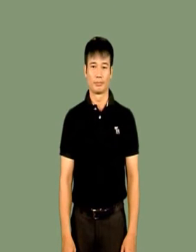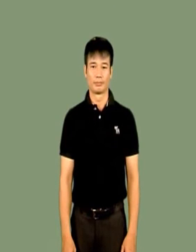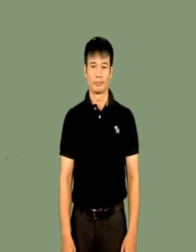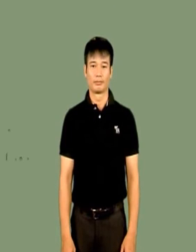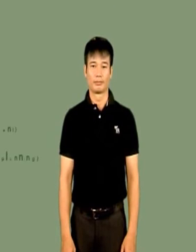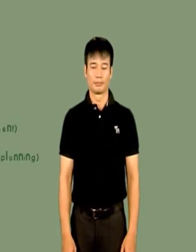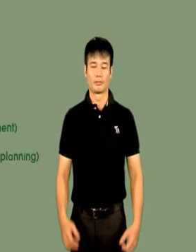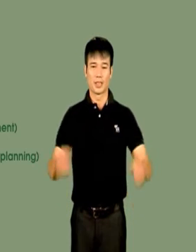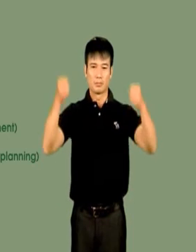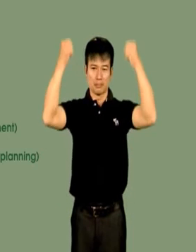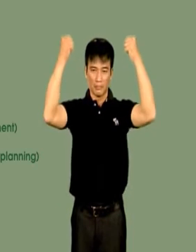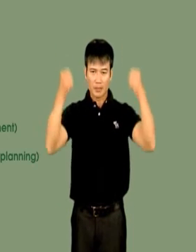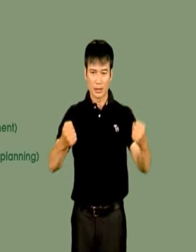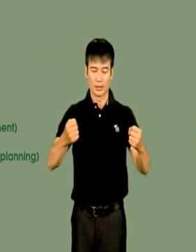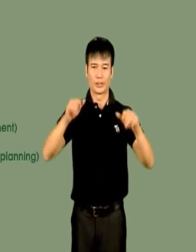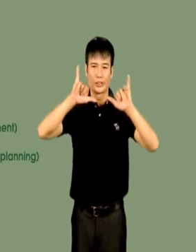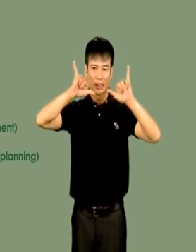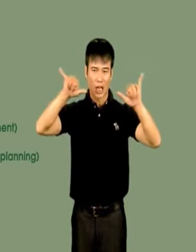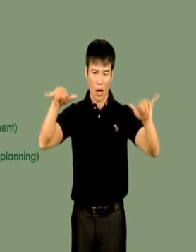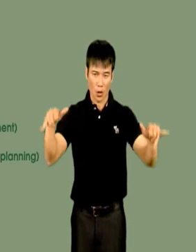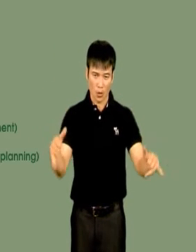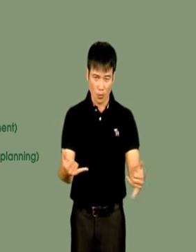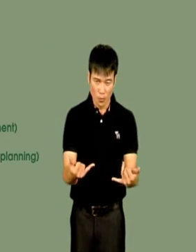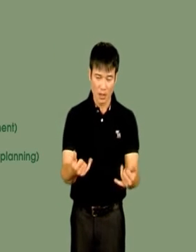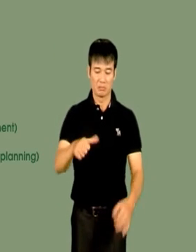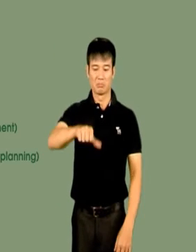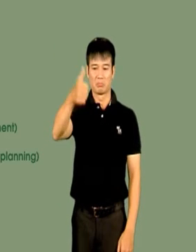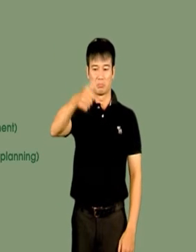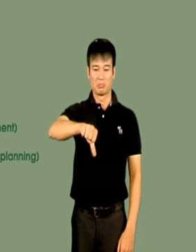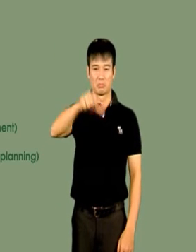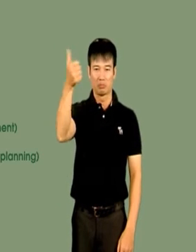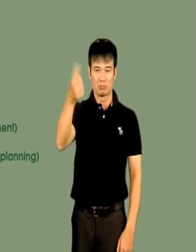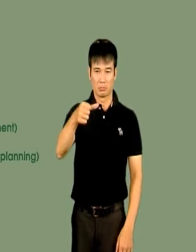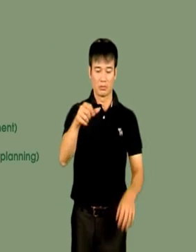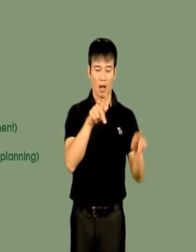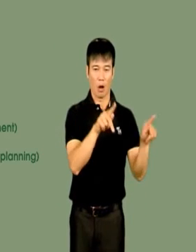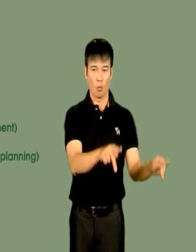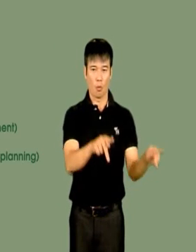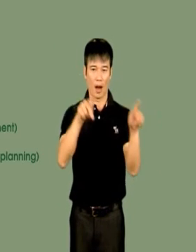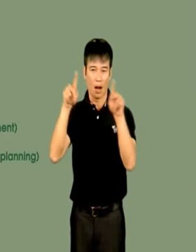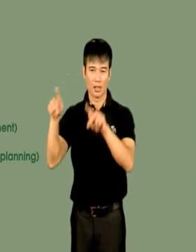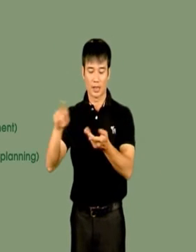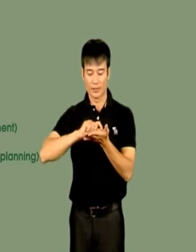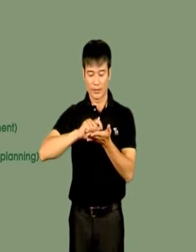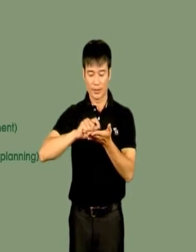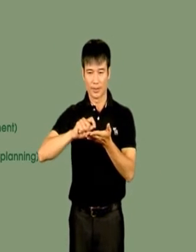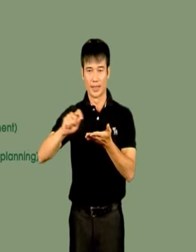Part 2. VCA and CBDRM Planning, Vulnerability and Capacity Assessment,